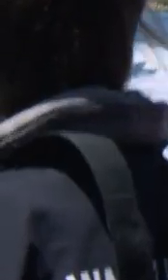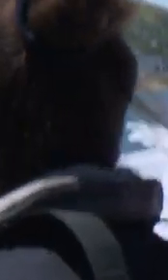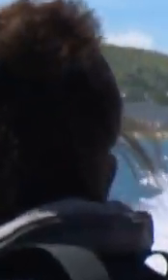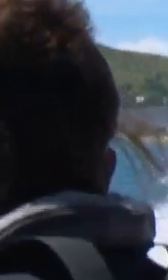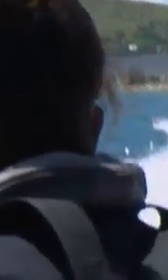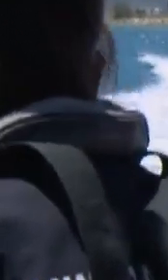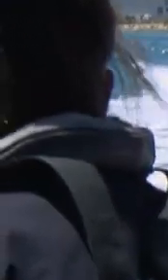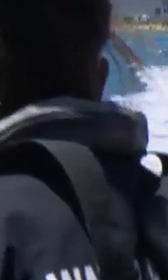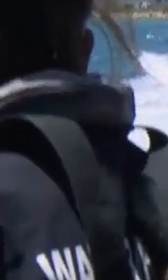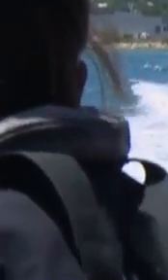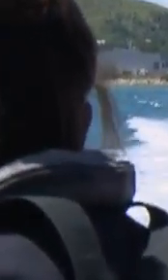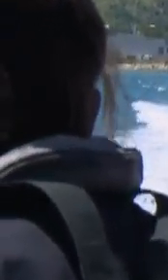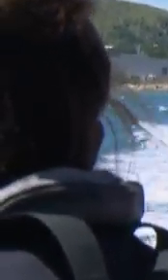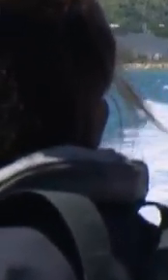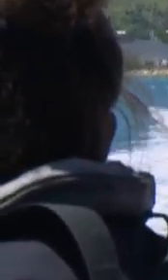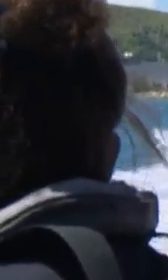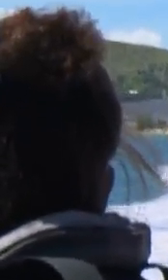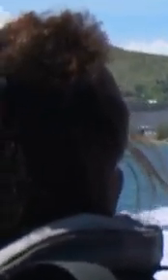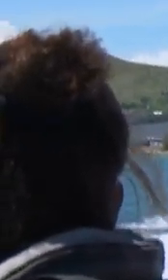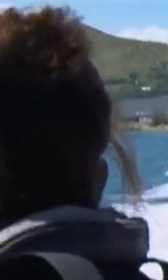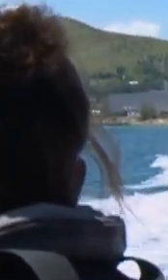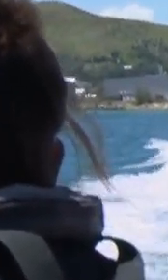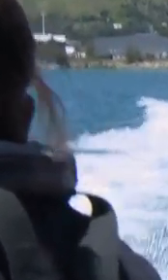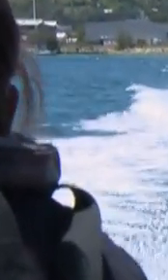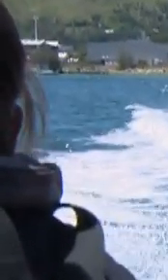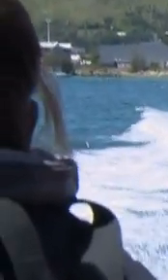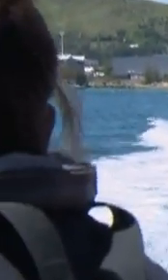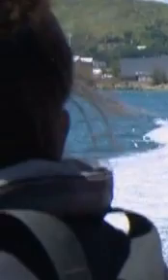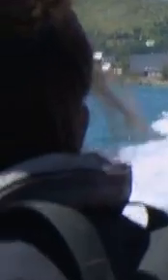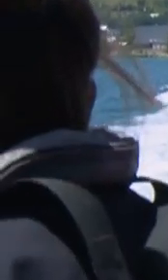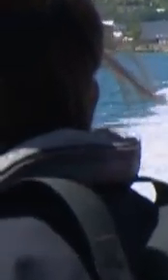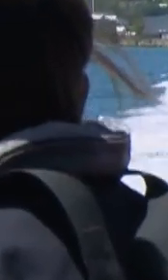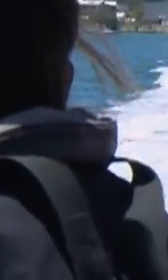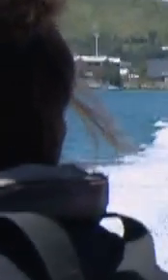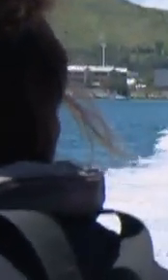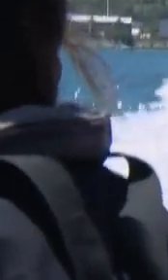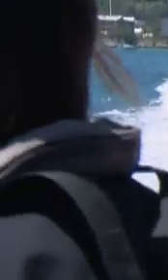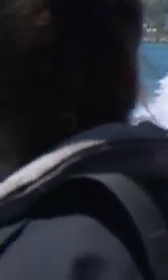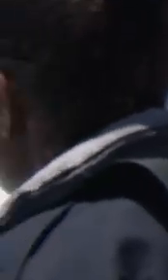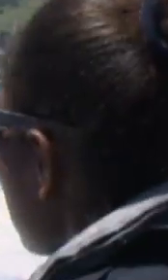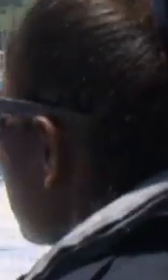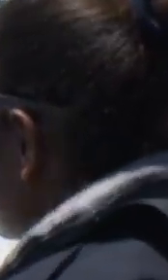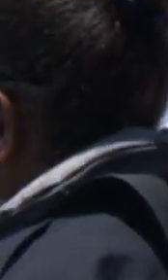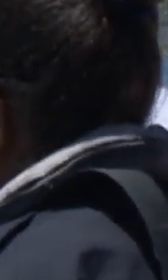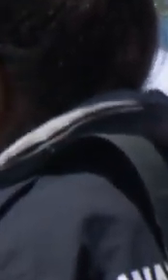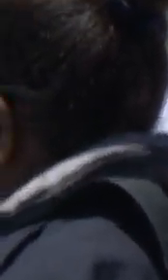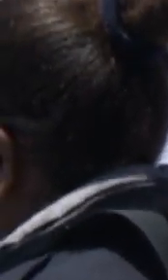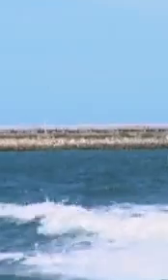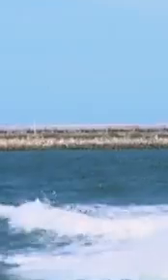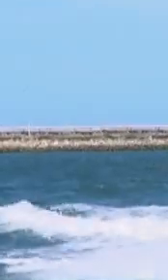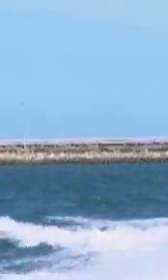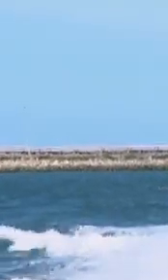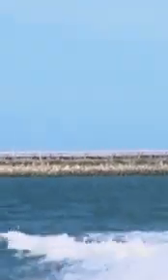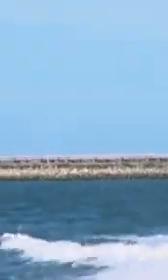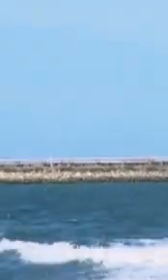think that they can, you know, break protocols, break our laws under these trying circumstances, that we are